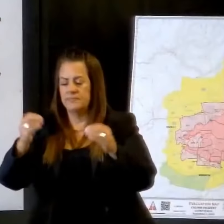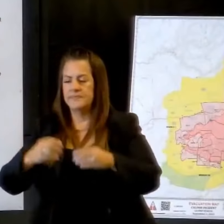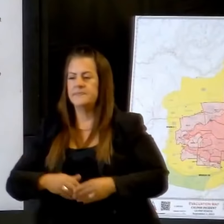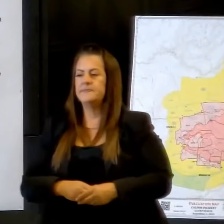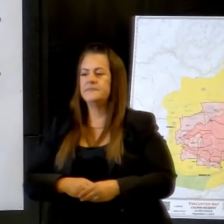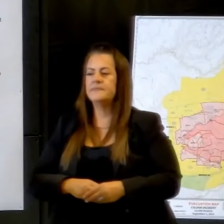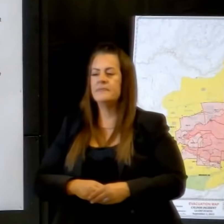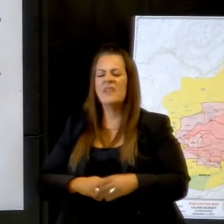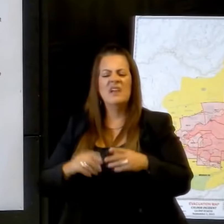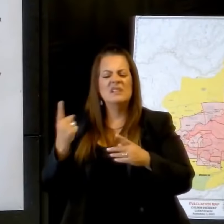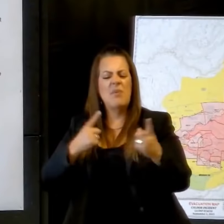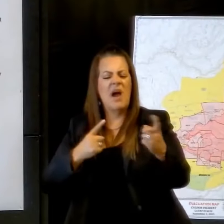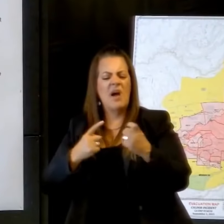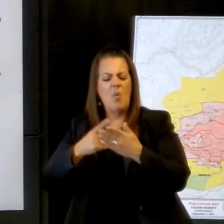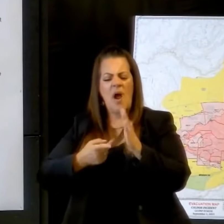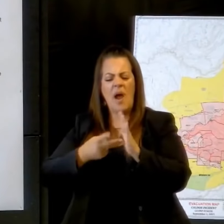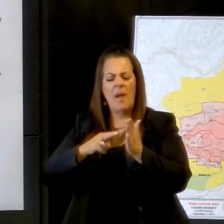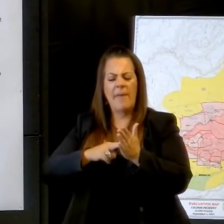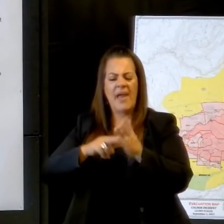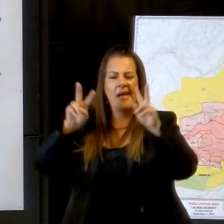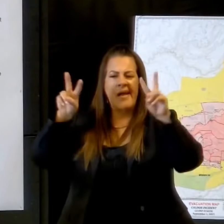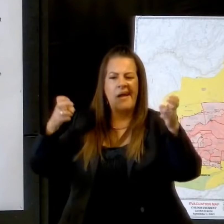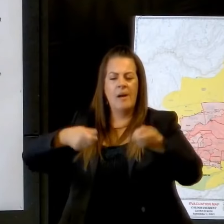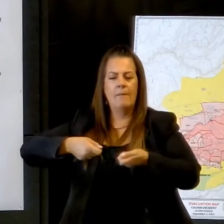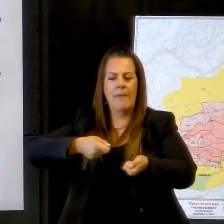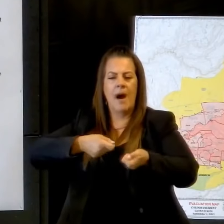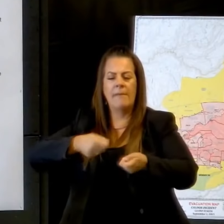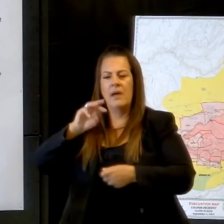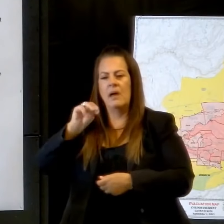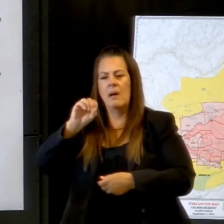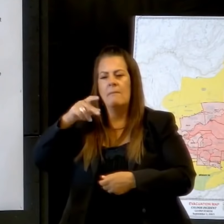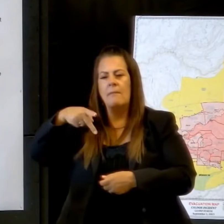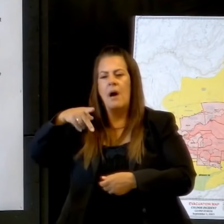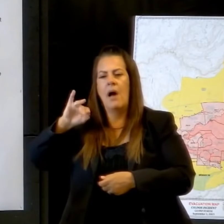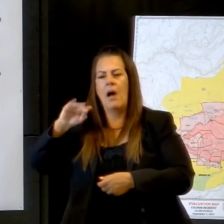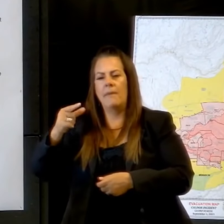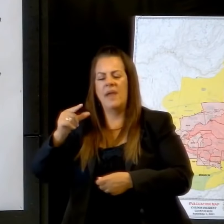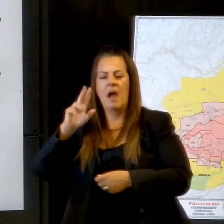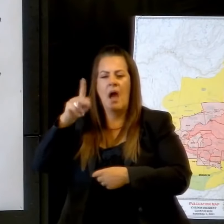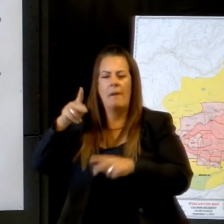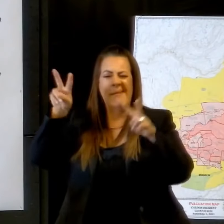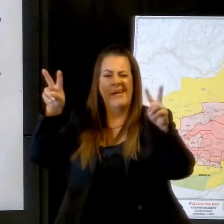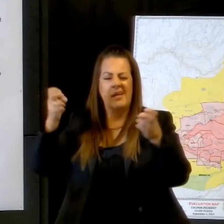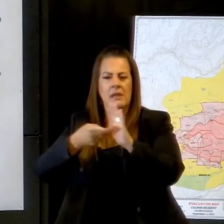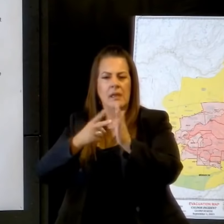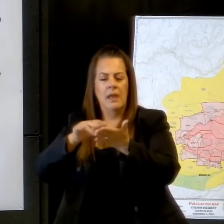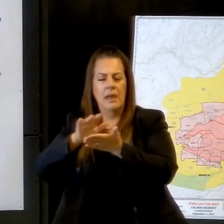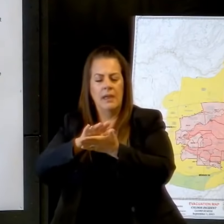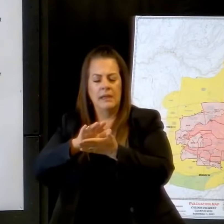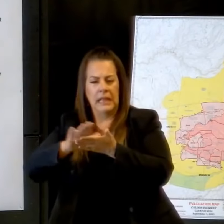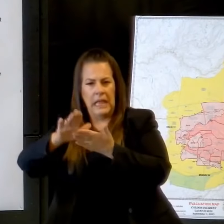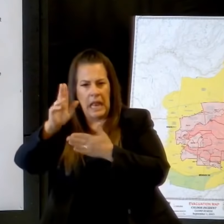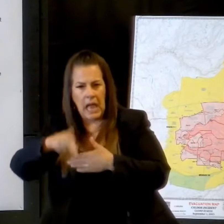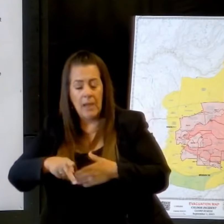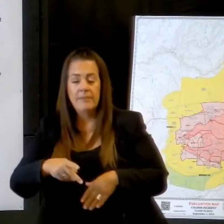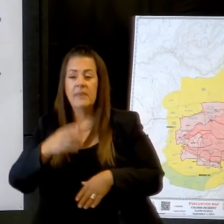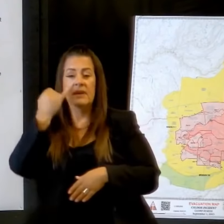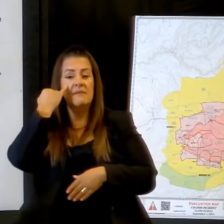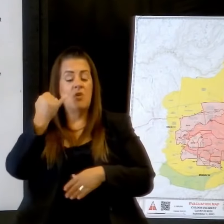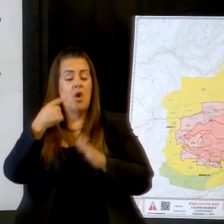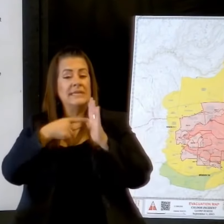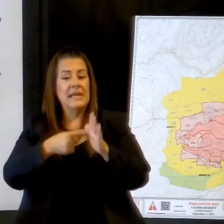What does mopping up mean? I guess probably the easiest way I can explain that is if you've ever been camping and you had to put